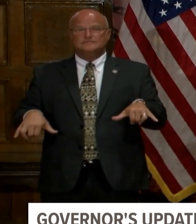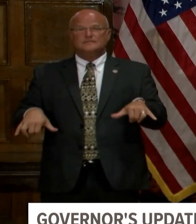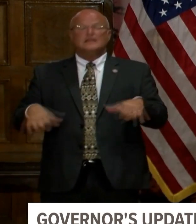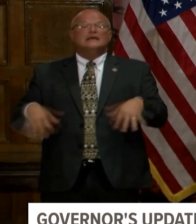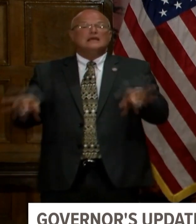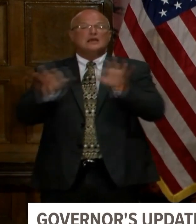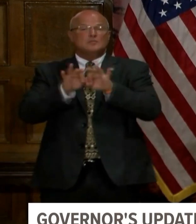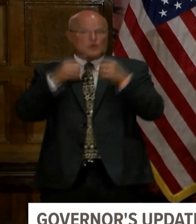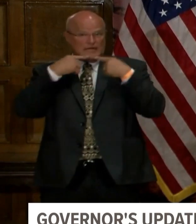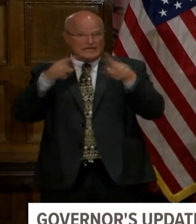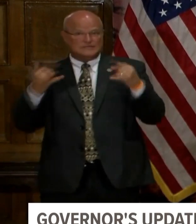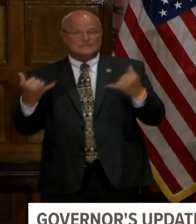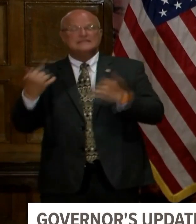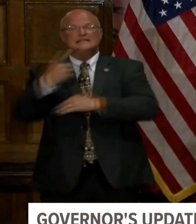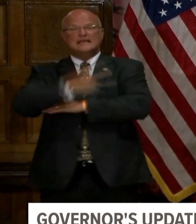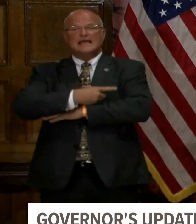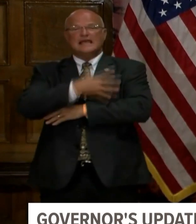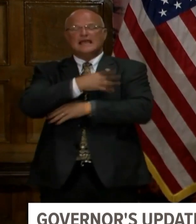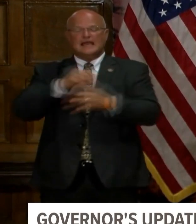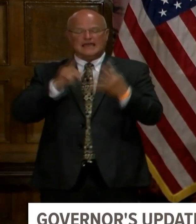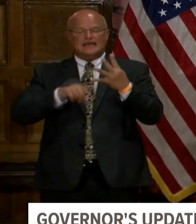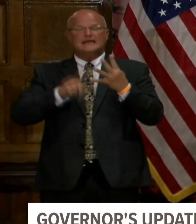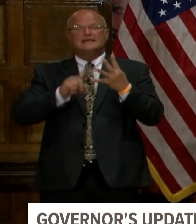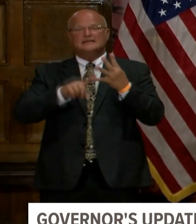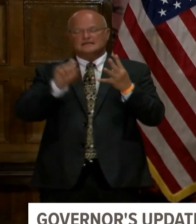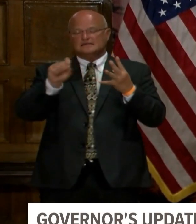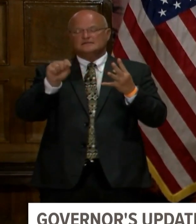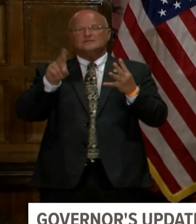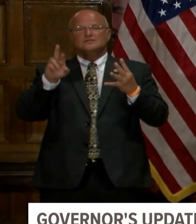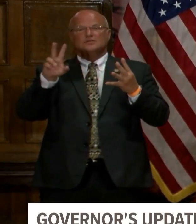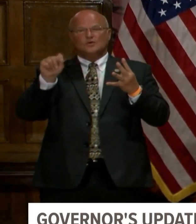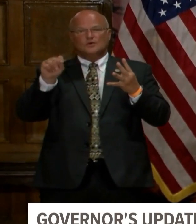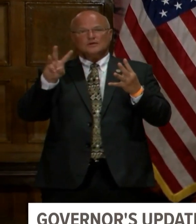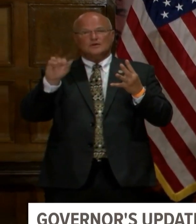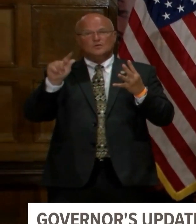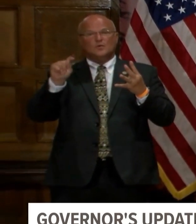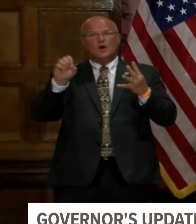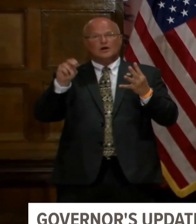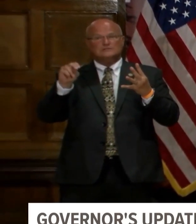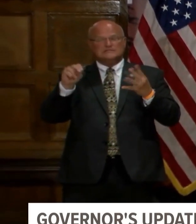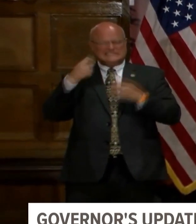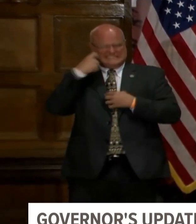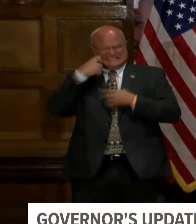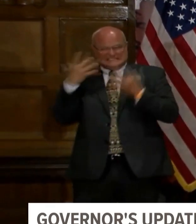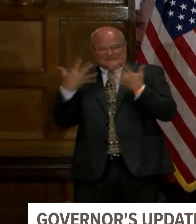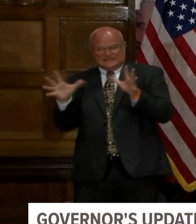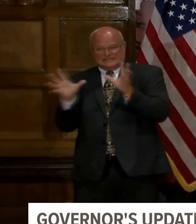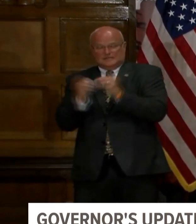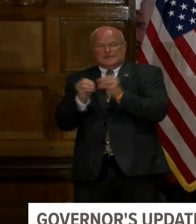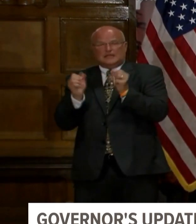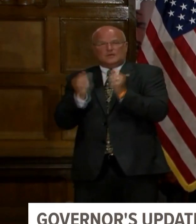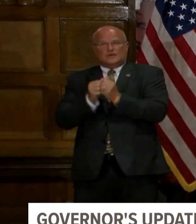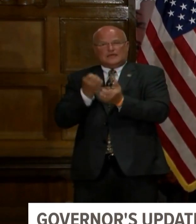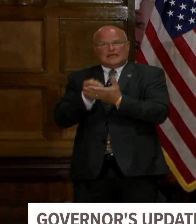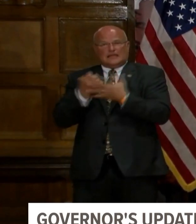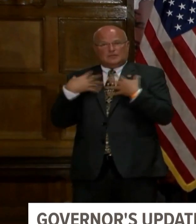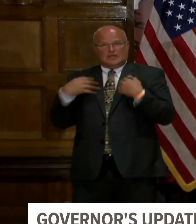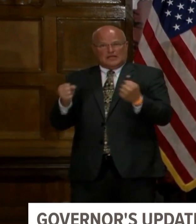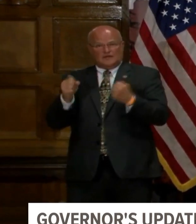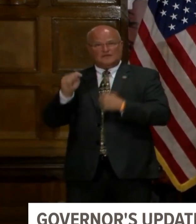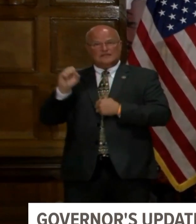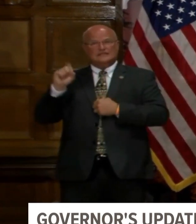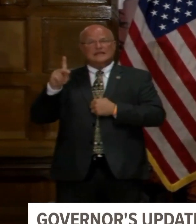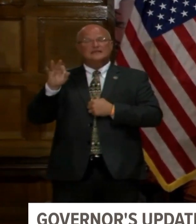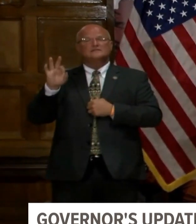of our announcement today. And then Stuart Walton, who just finished a meeting with our Economic Recovery Task Force,